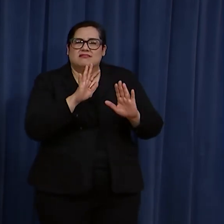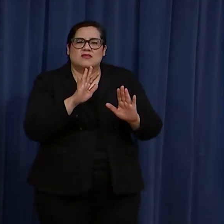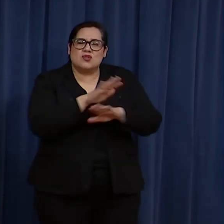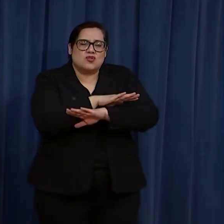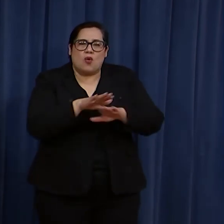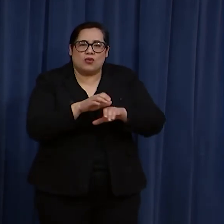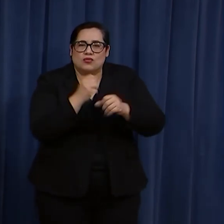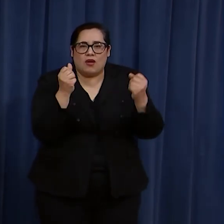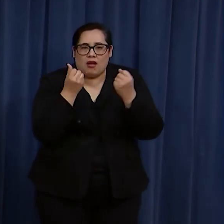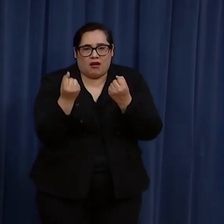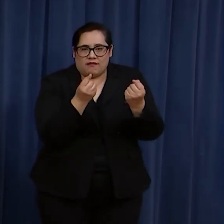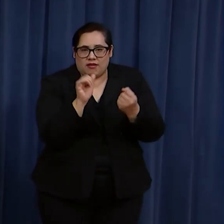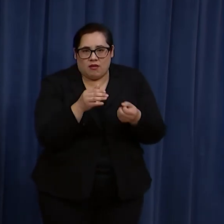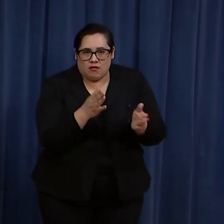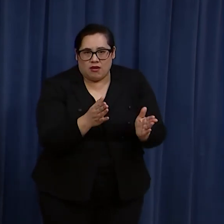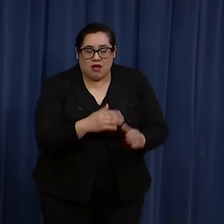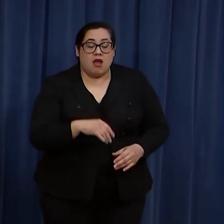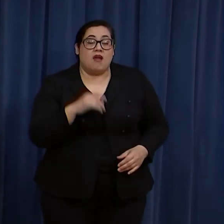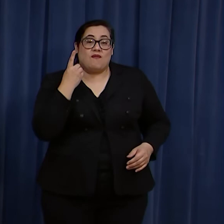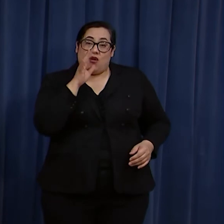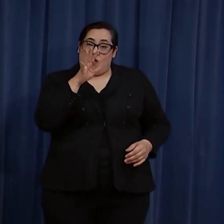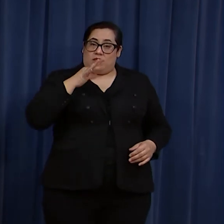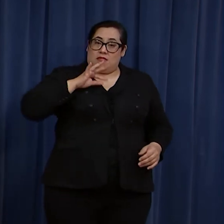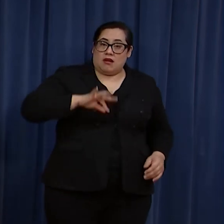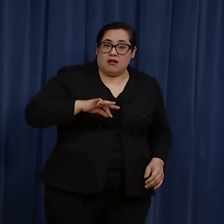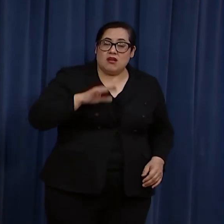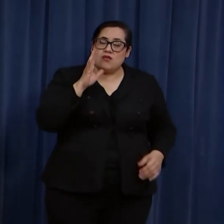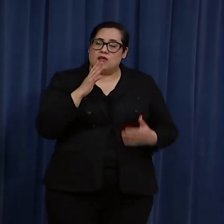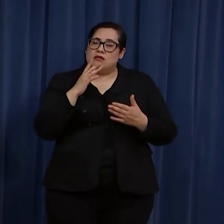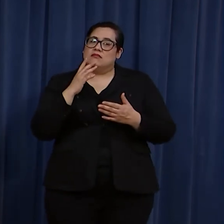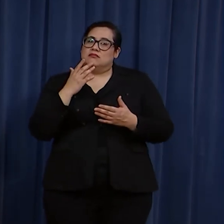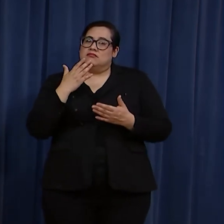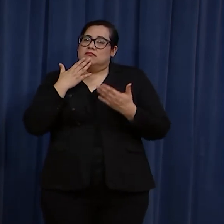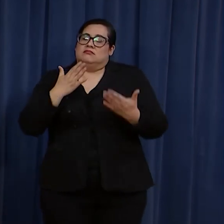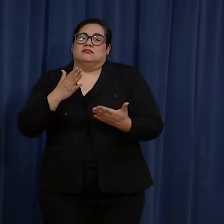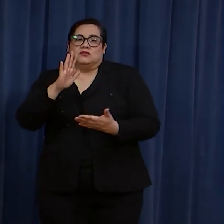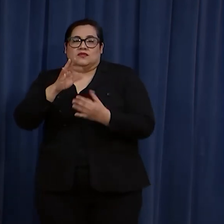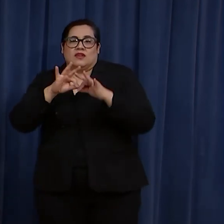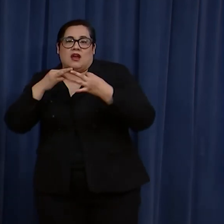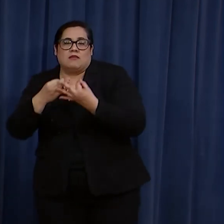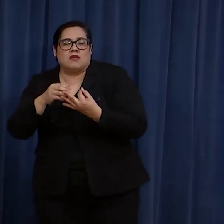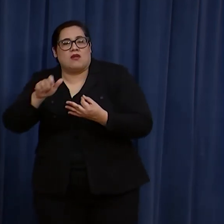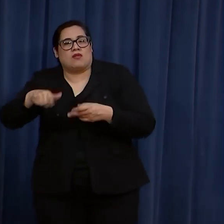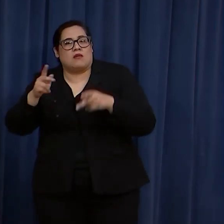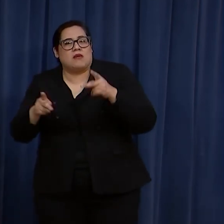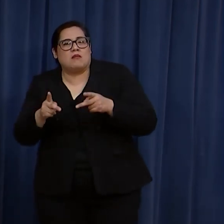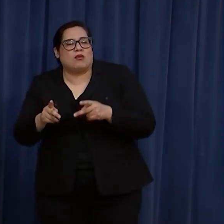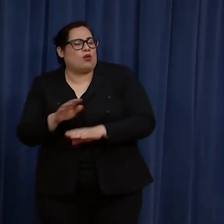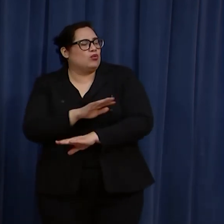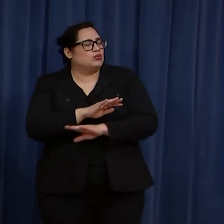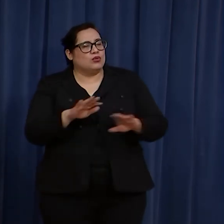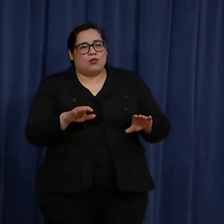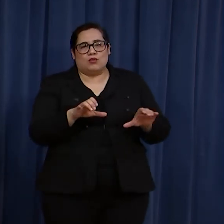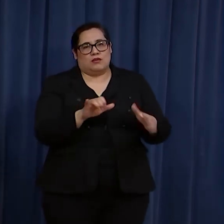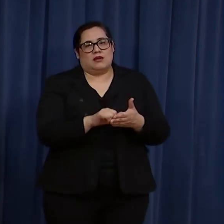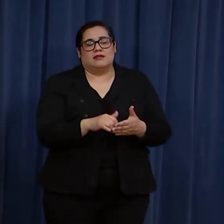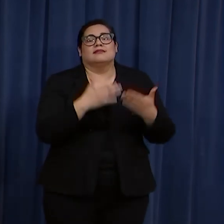el bienestar de usted, su familia y otras personas.